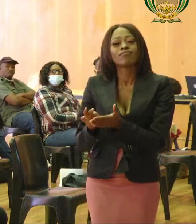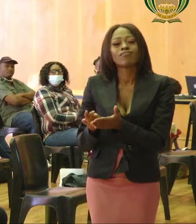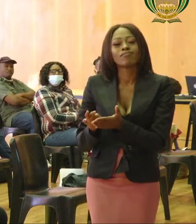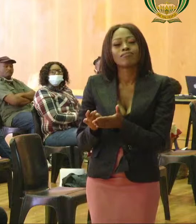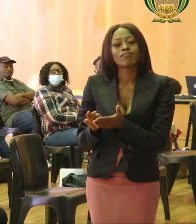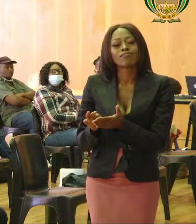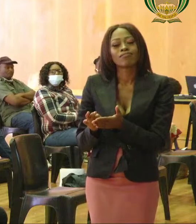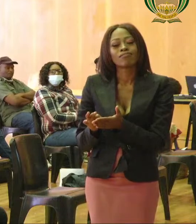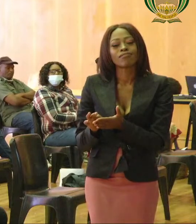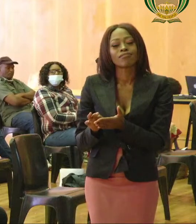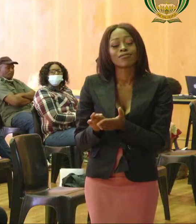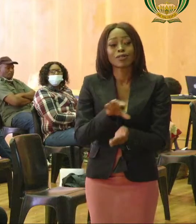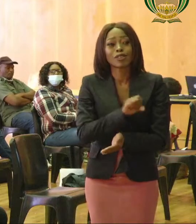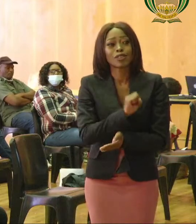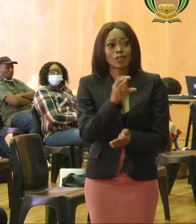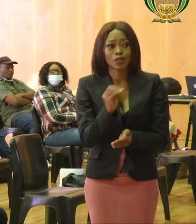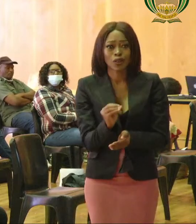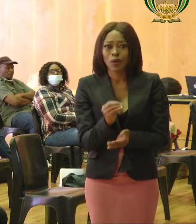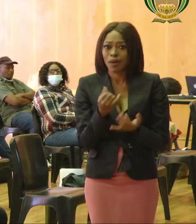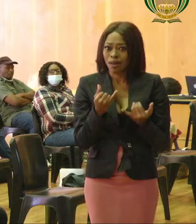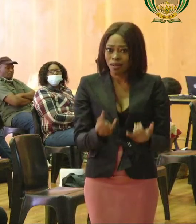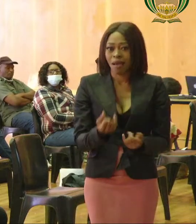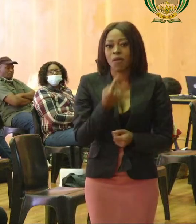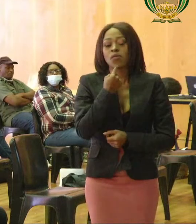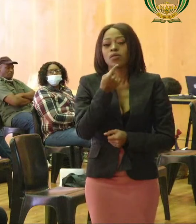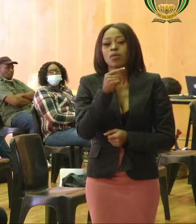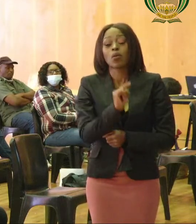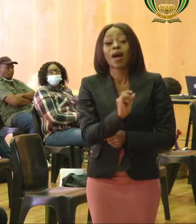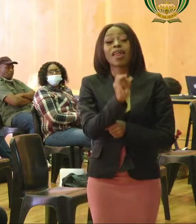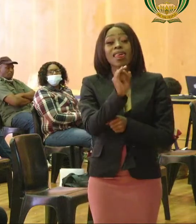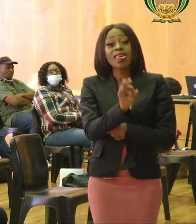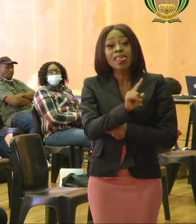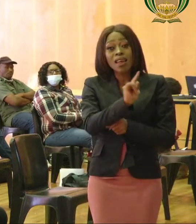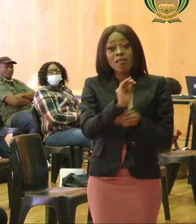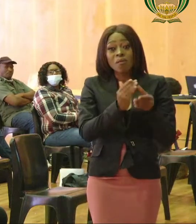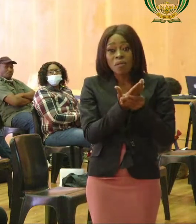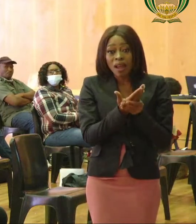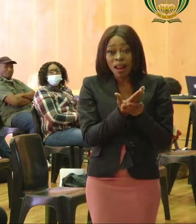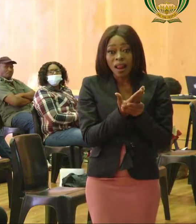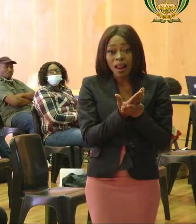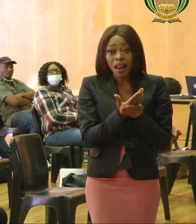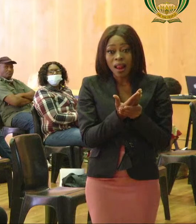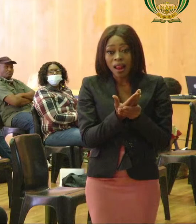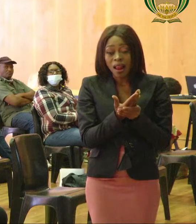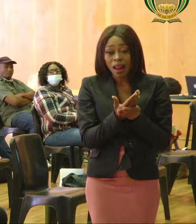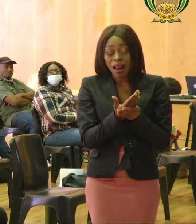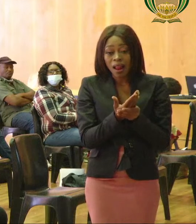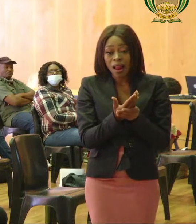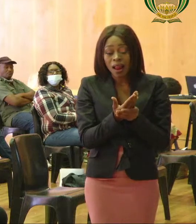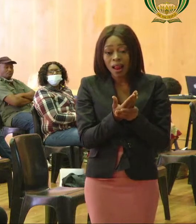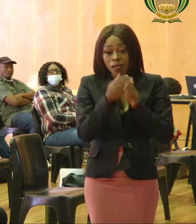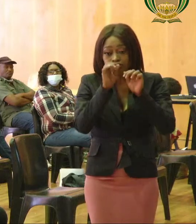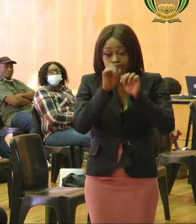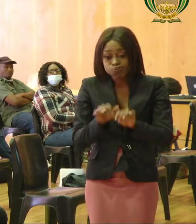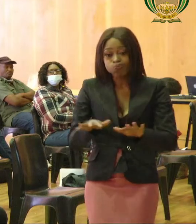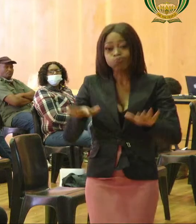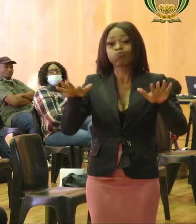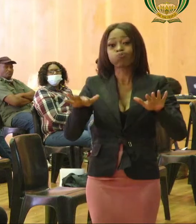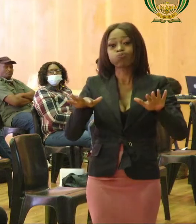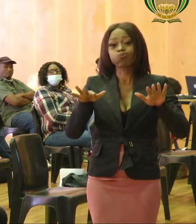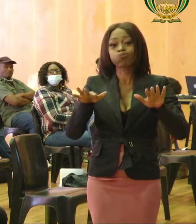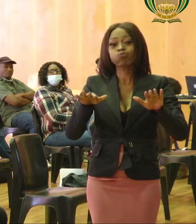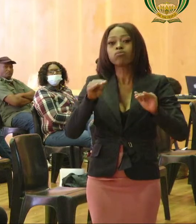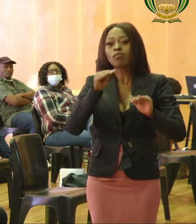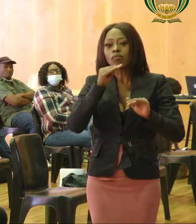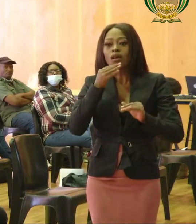processes. We are standing tall to say, if this bill ought to come to our people, it should be